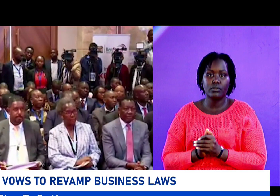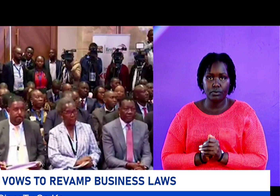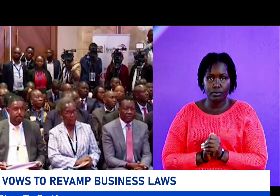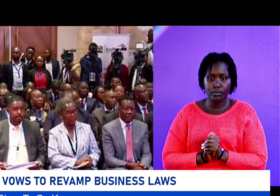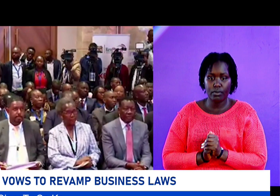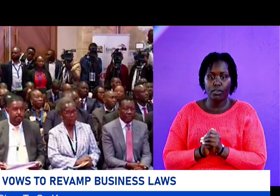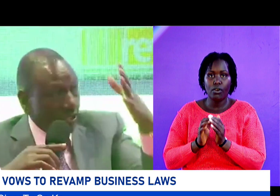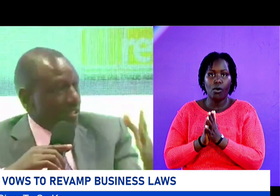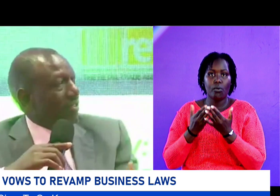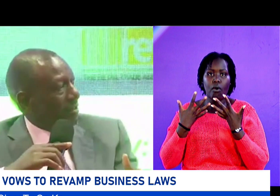then with a distorted,